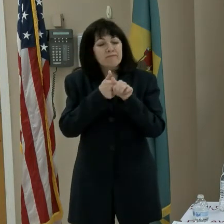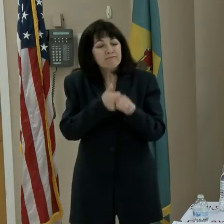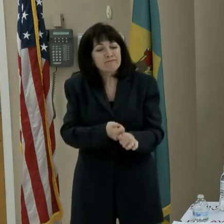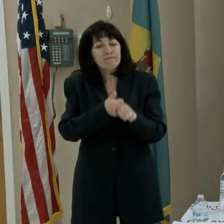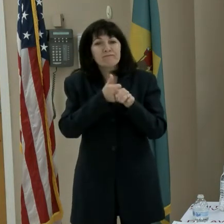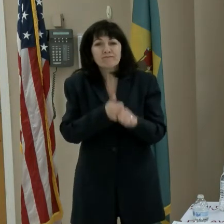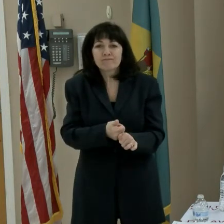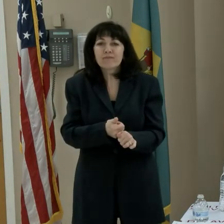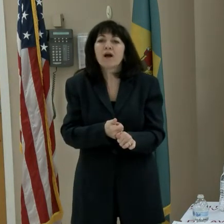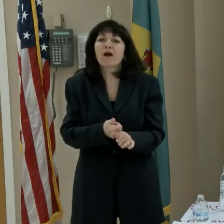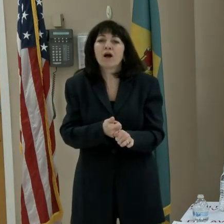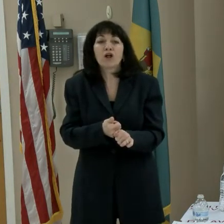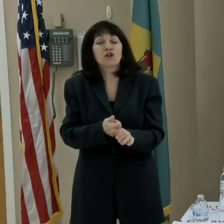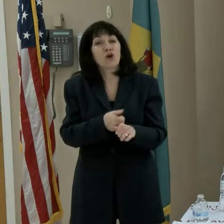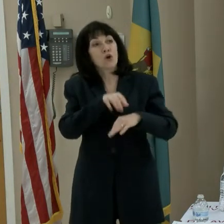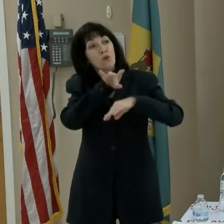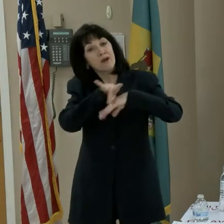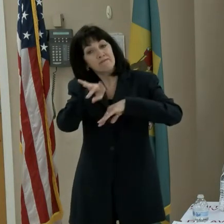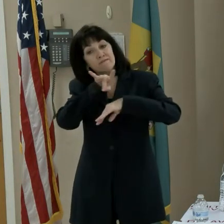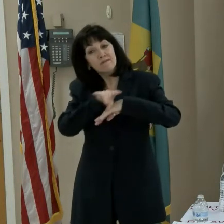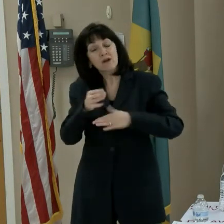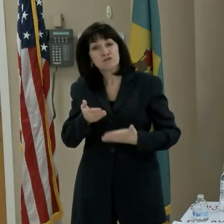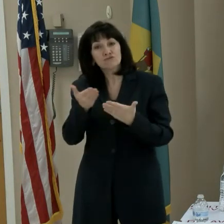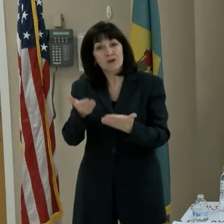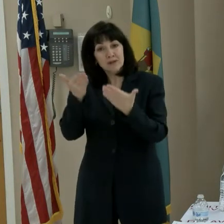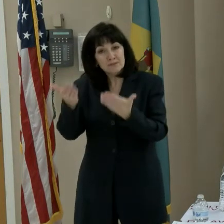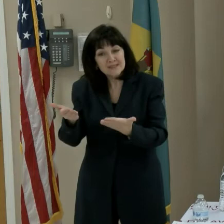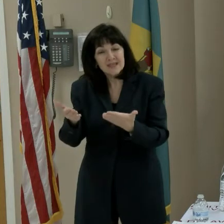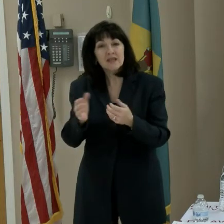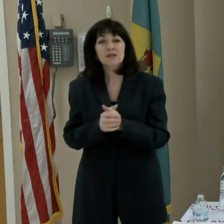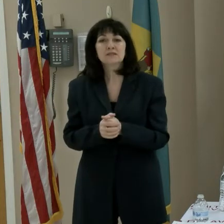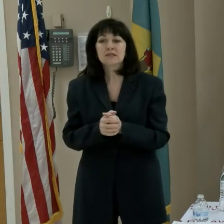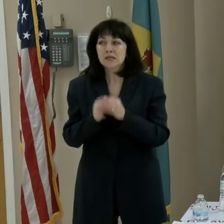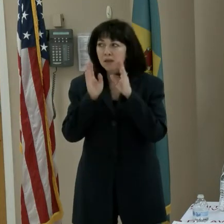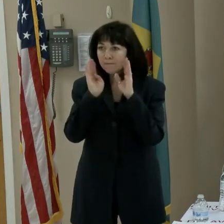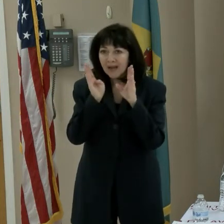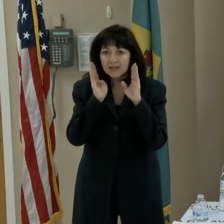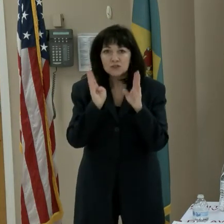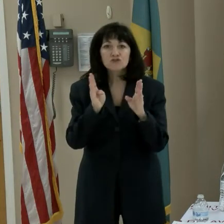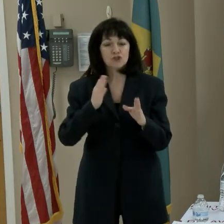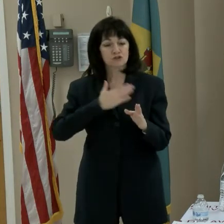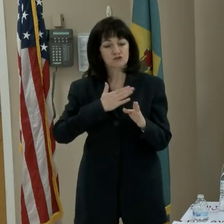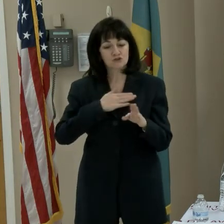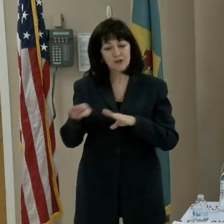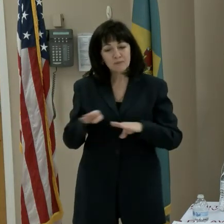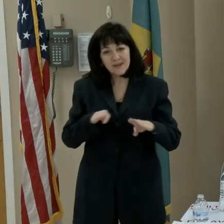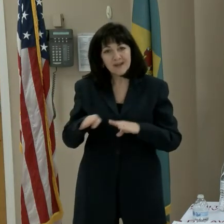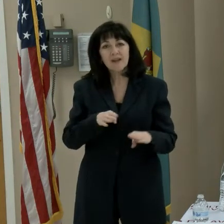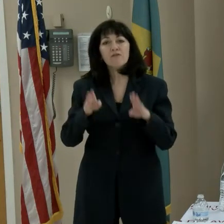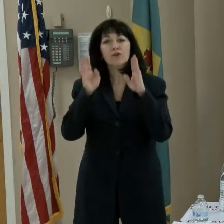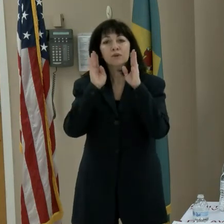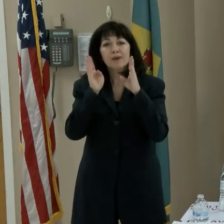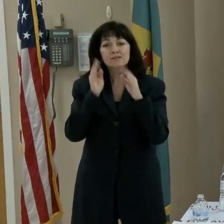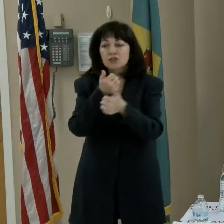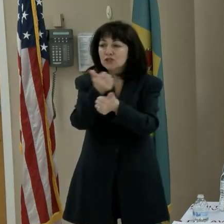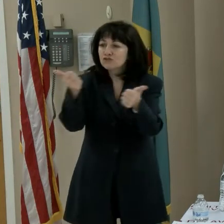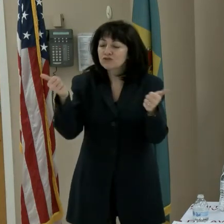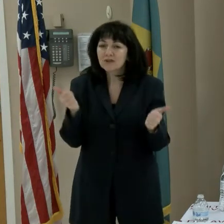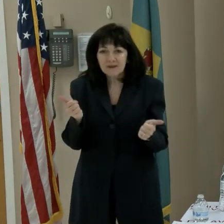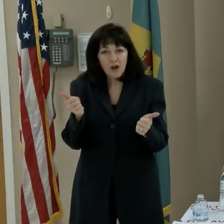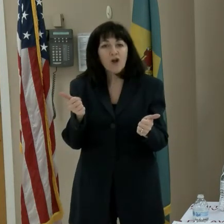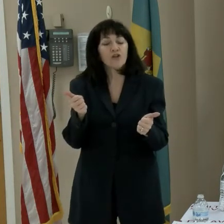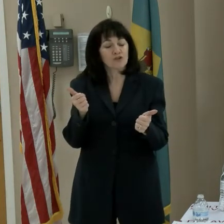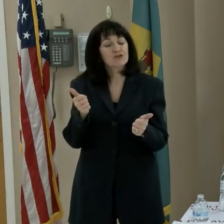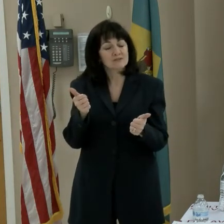to listen to what is being advised, pay attention. As Dr. Walker was saying, we've got to heed this call to action to all